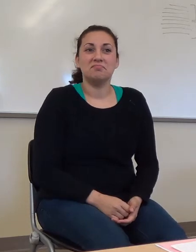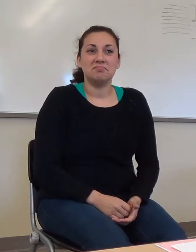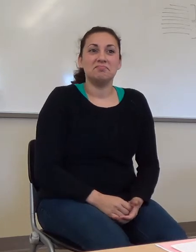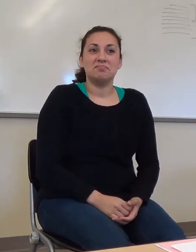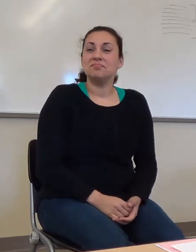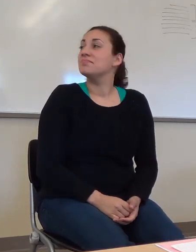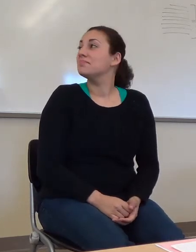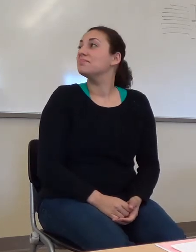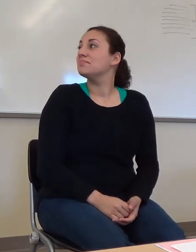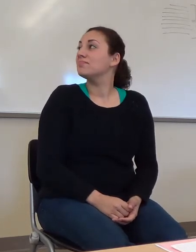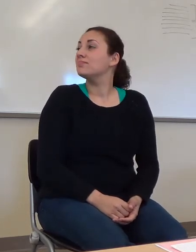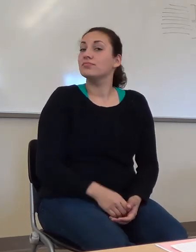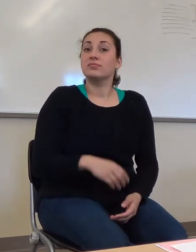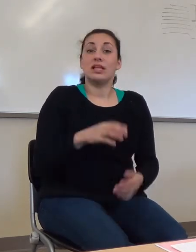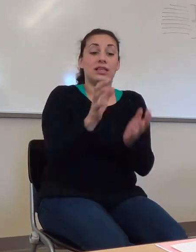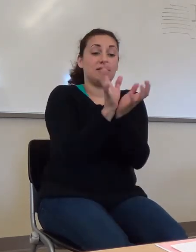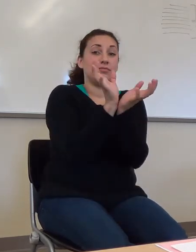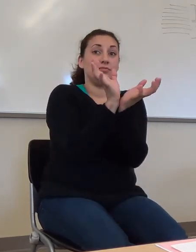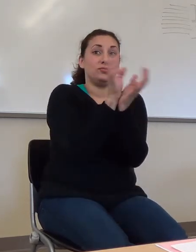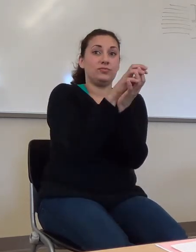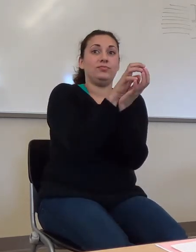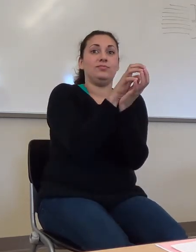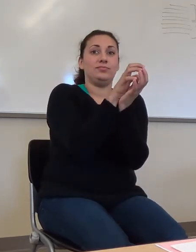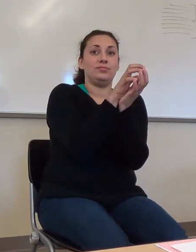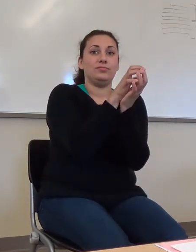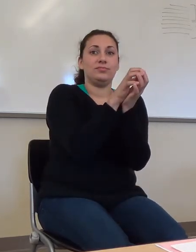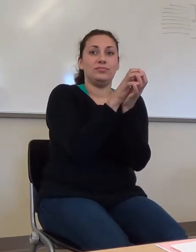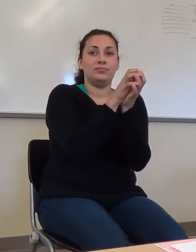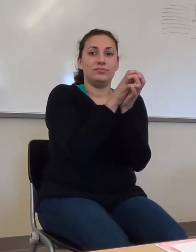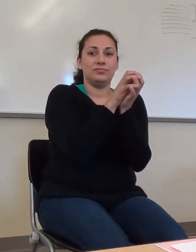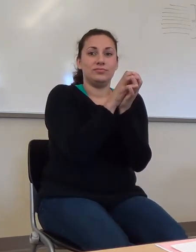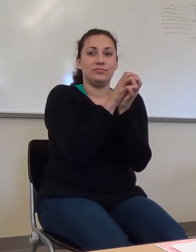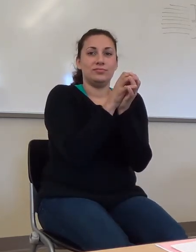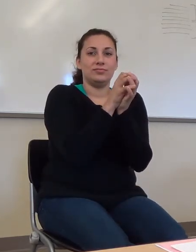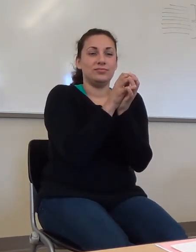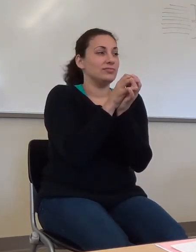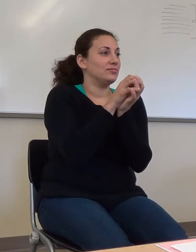Then they snap shut.